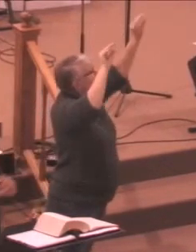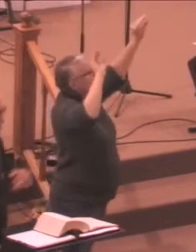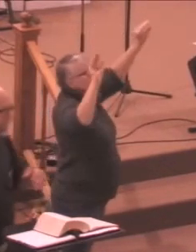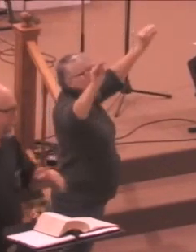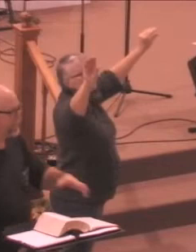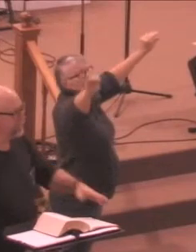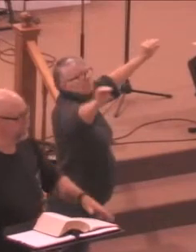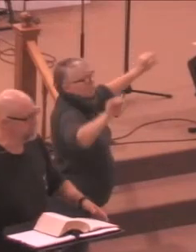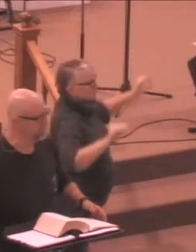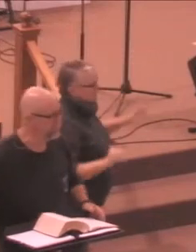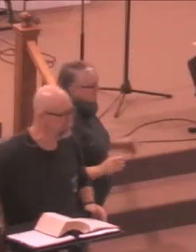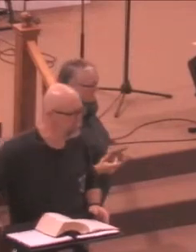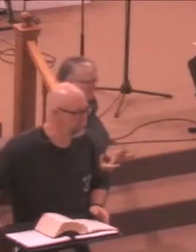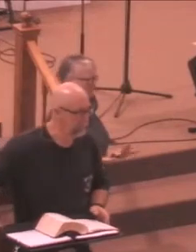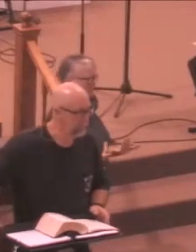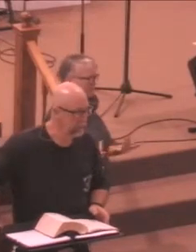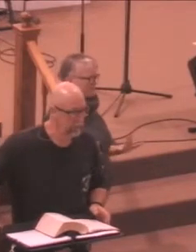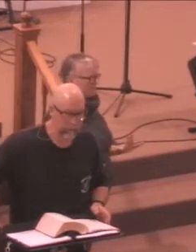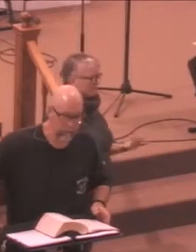What is that?